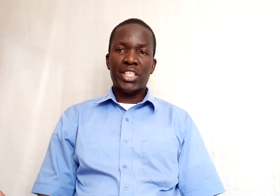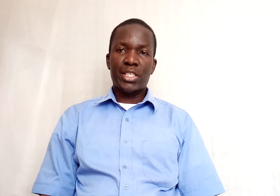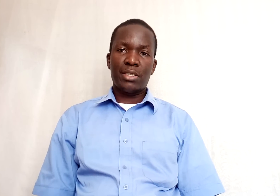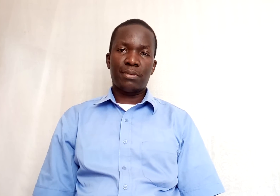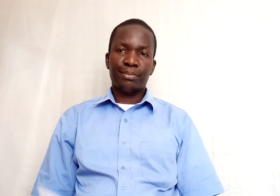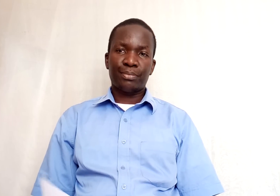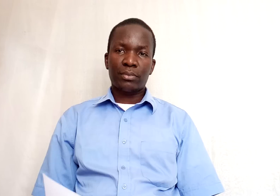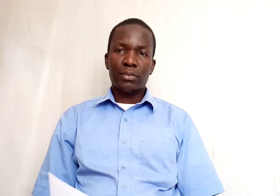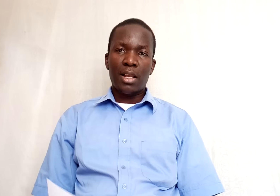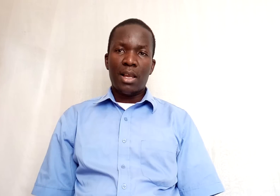eat.